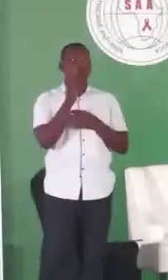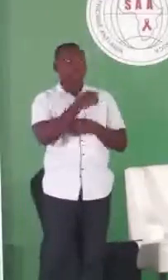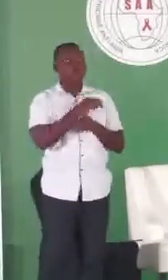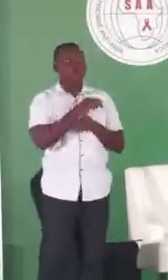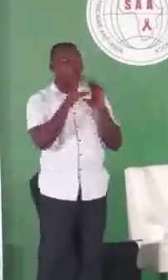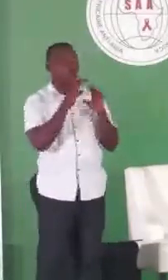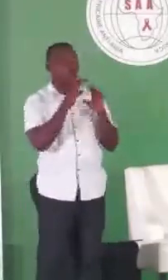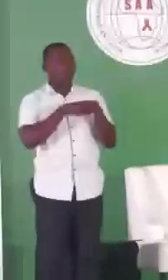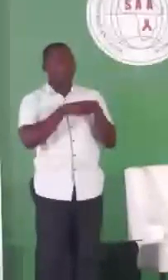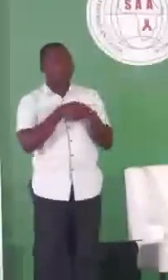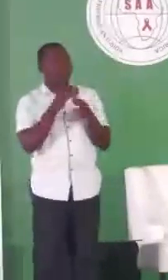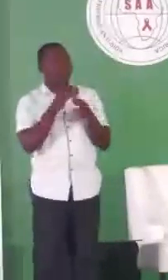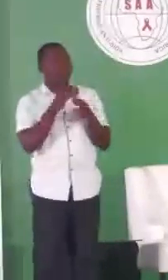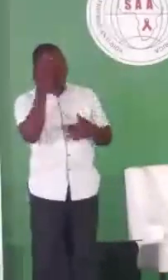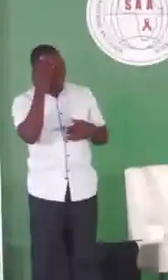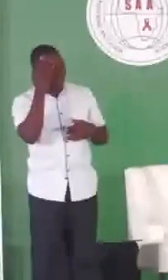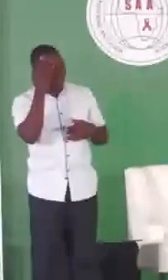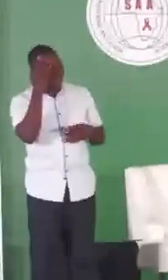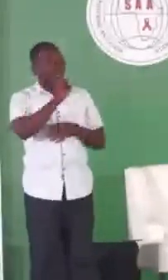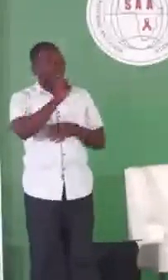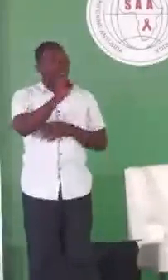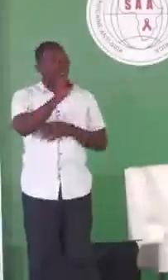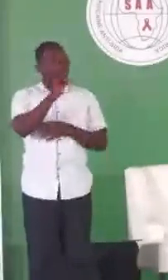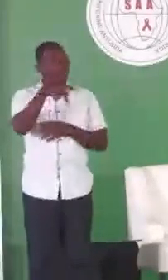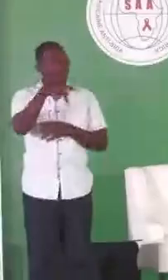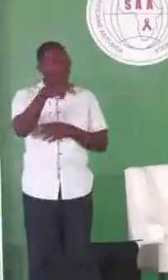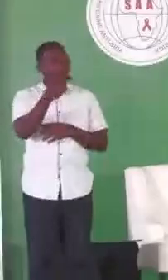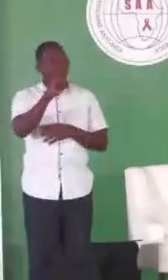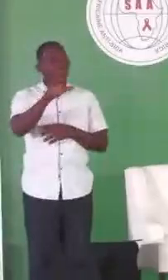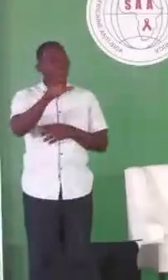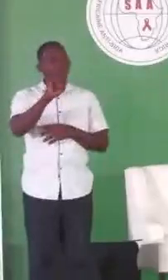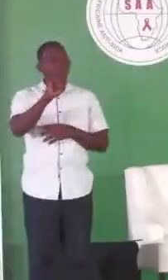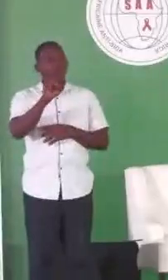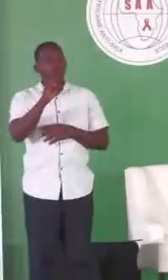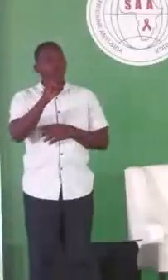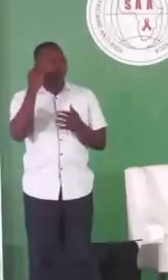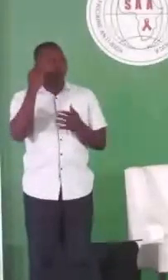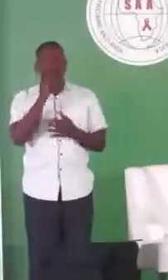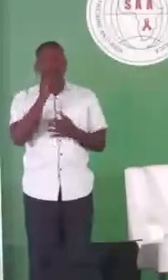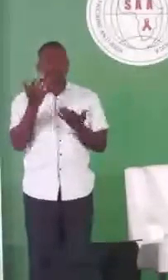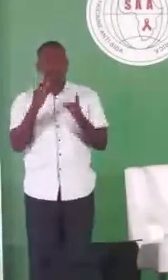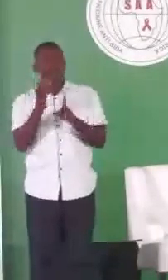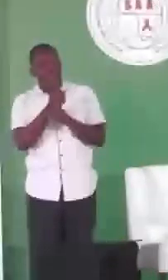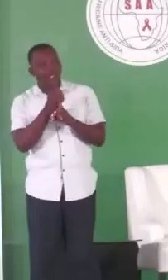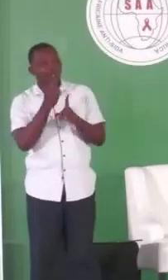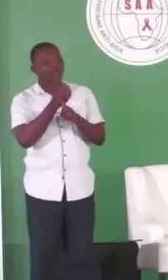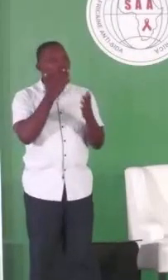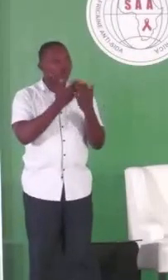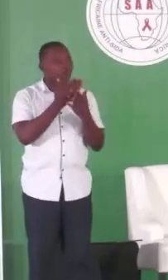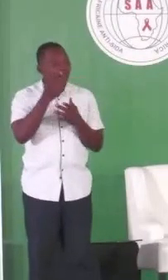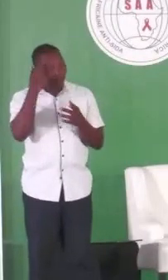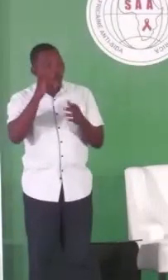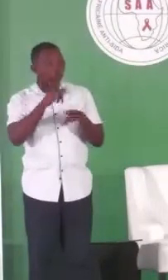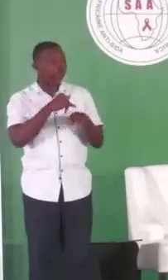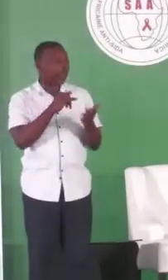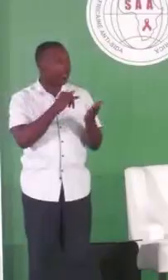on the syphilis, why we're not achieving coverage, good coverage for syphilis and testing. Thank you. Thank you.